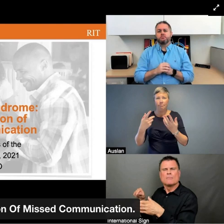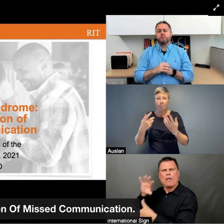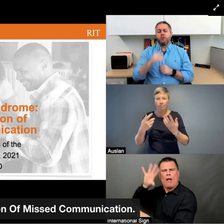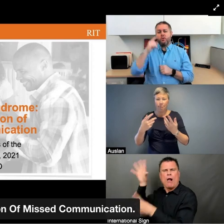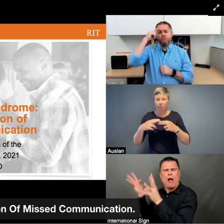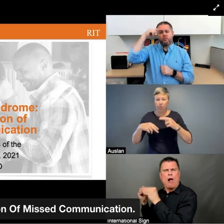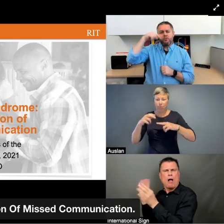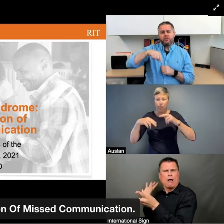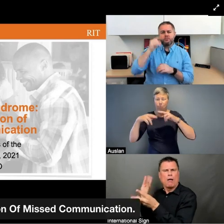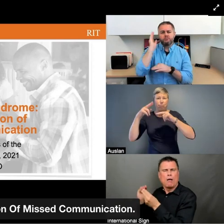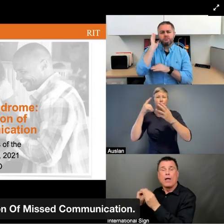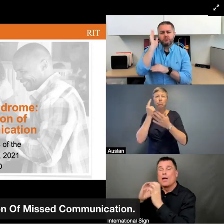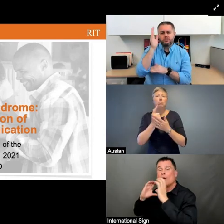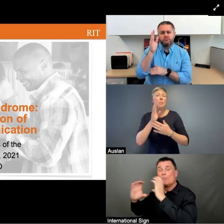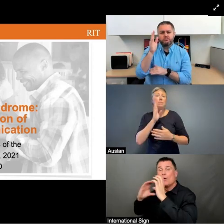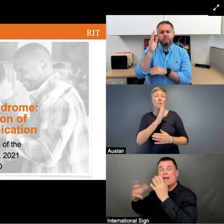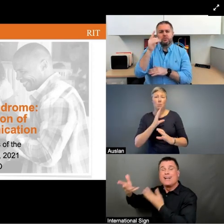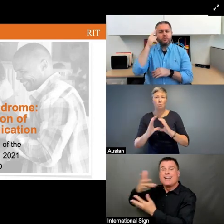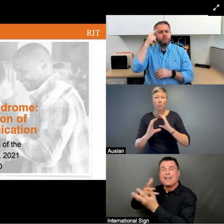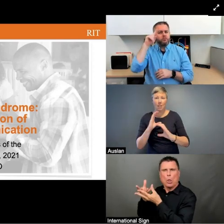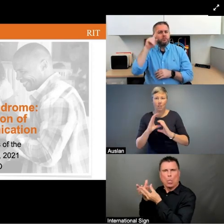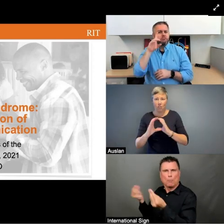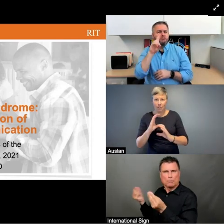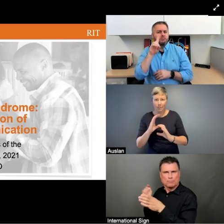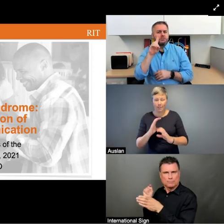of missed communication.